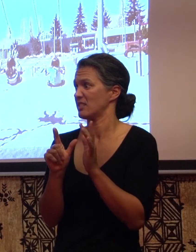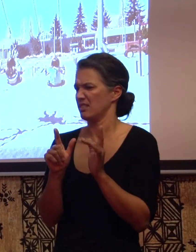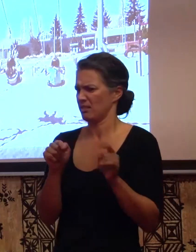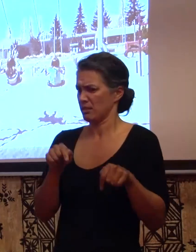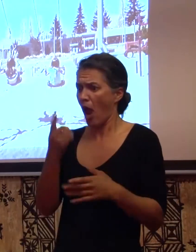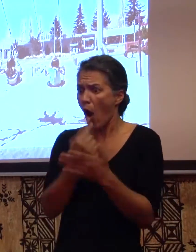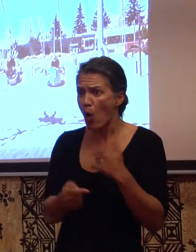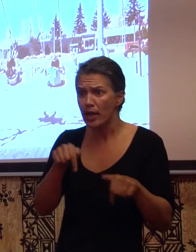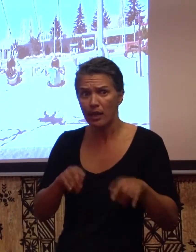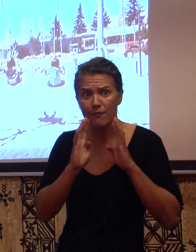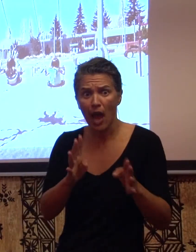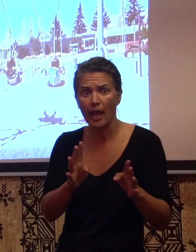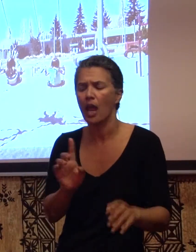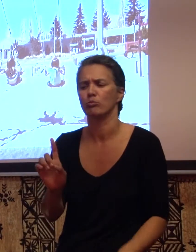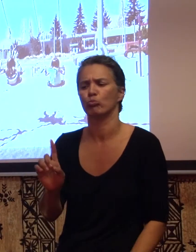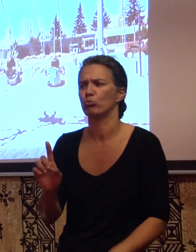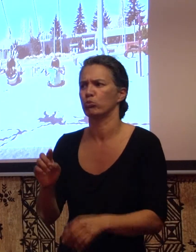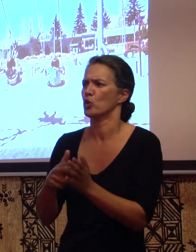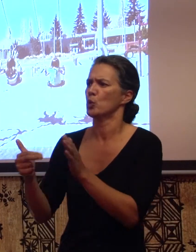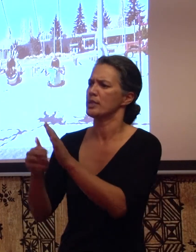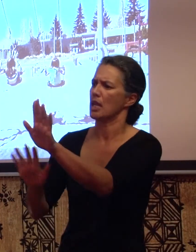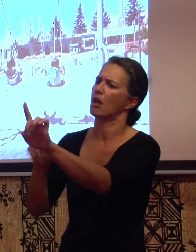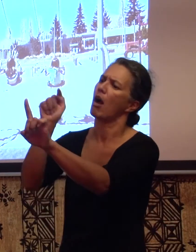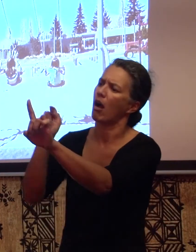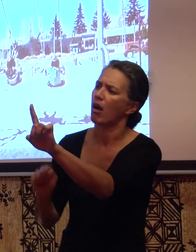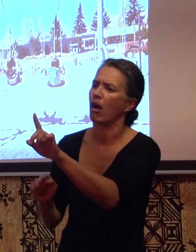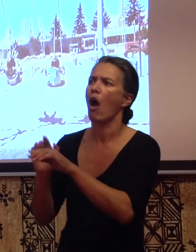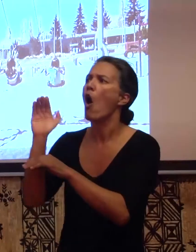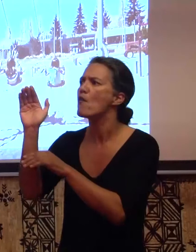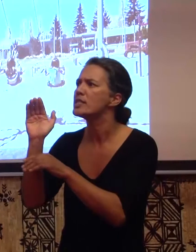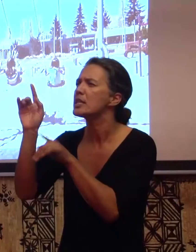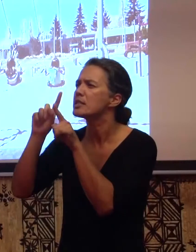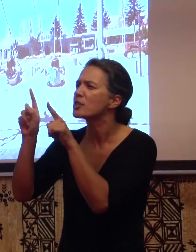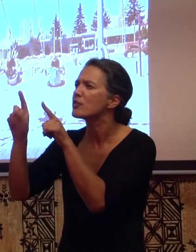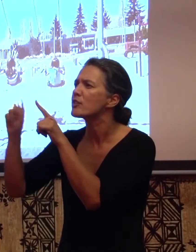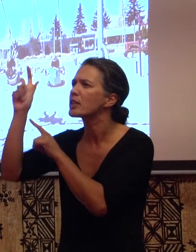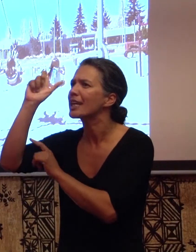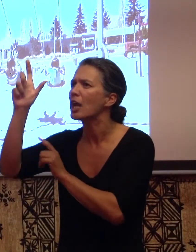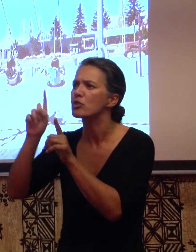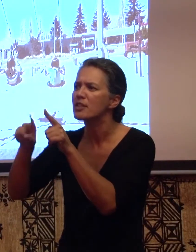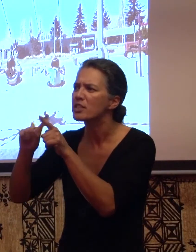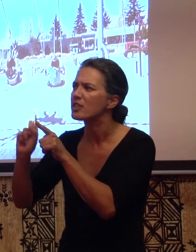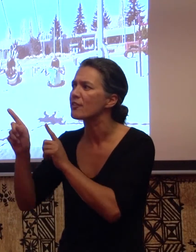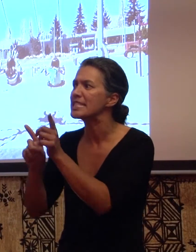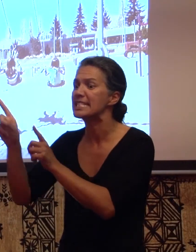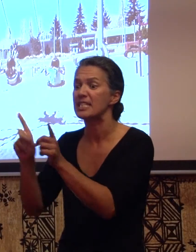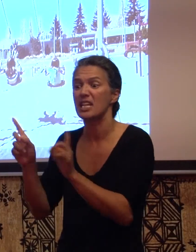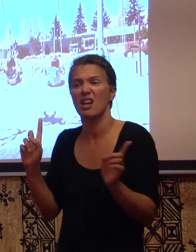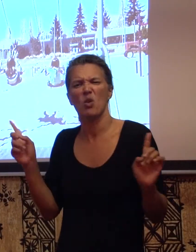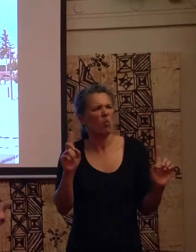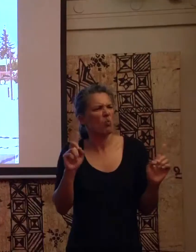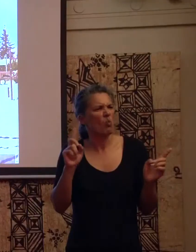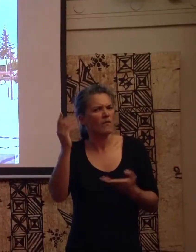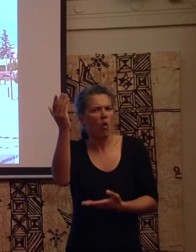world in different cities and countries as a way to share information about what's going on, to share